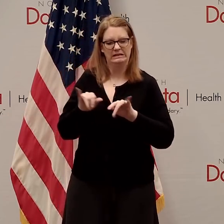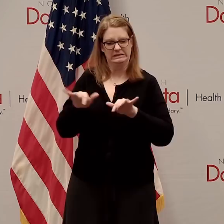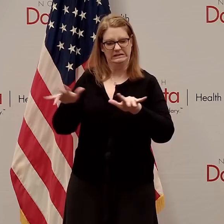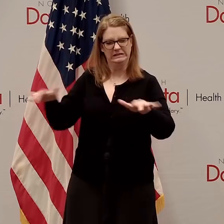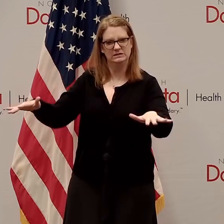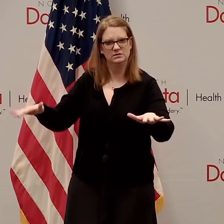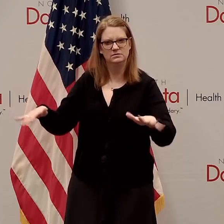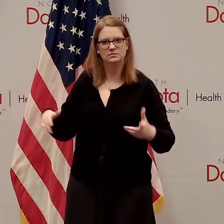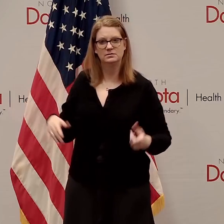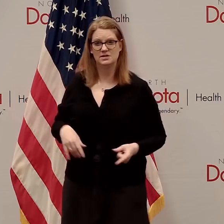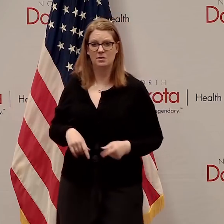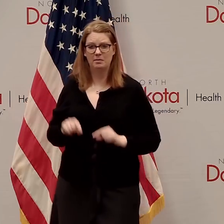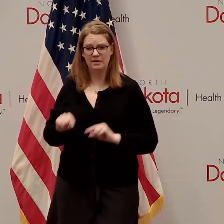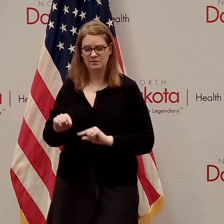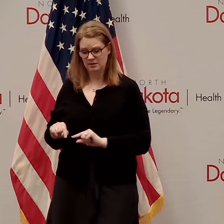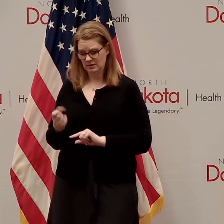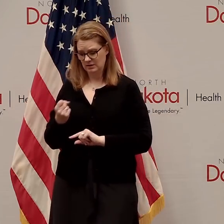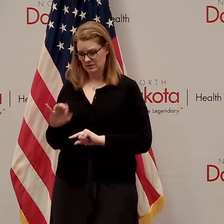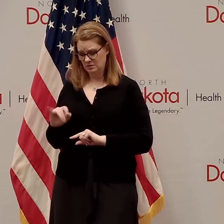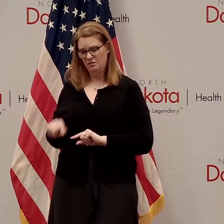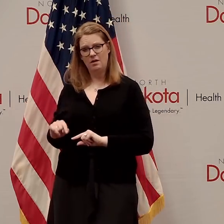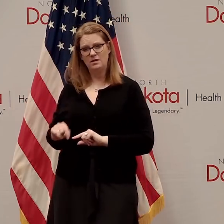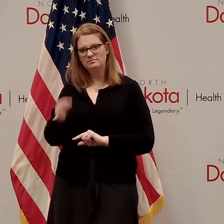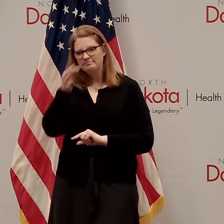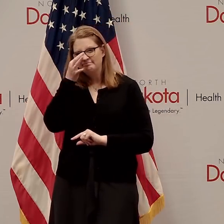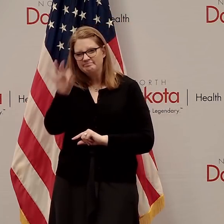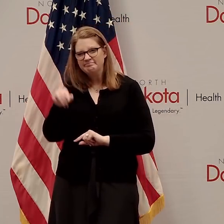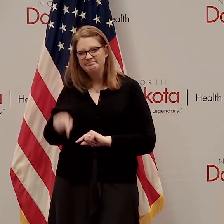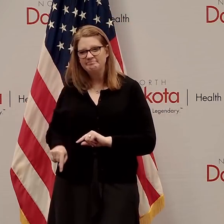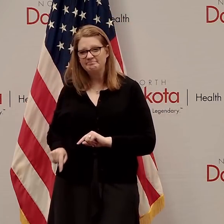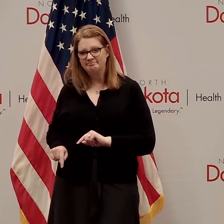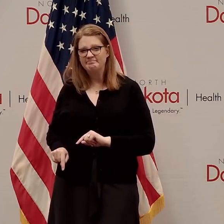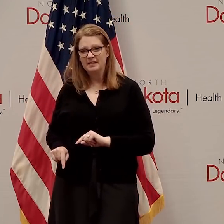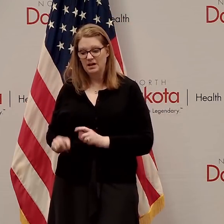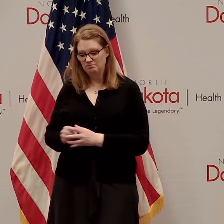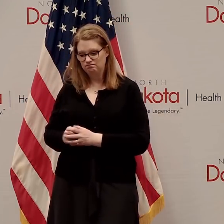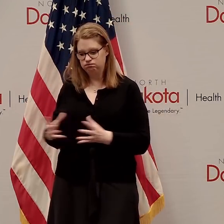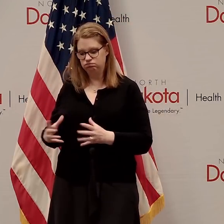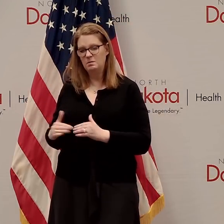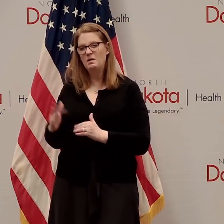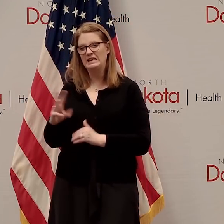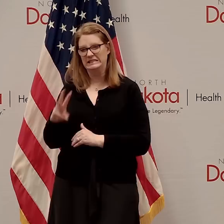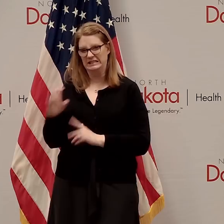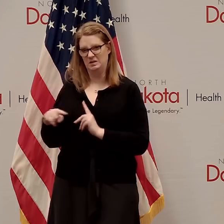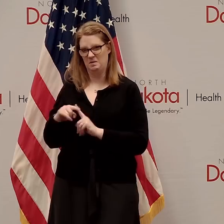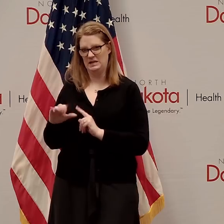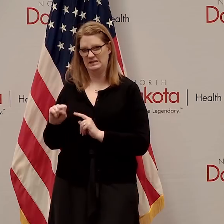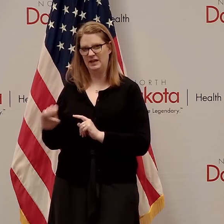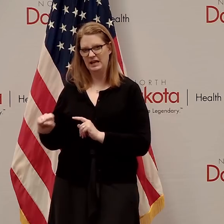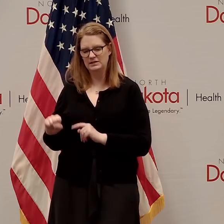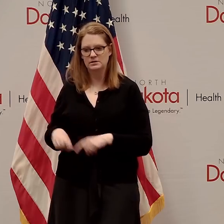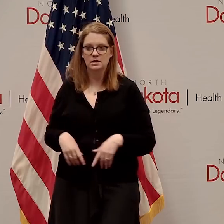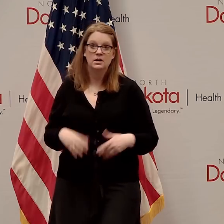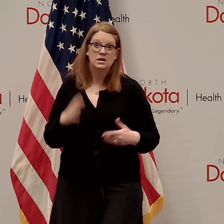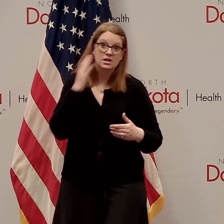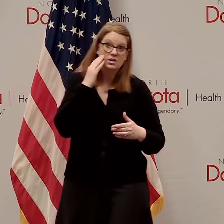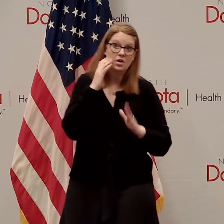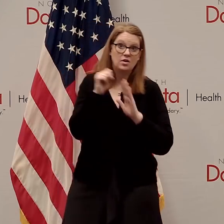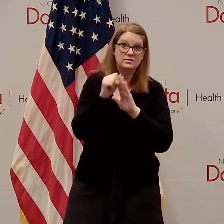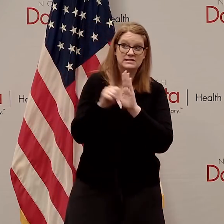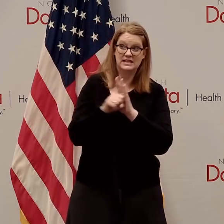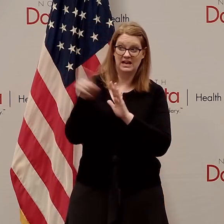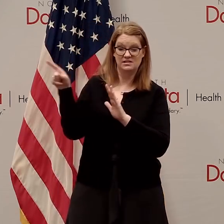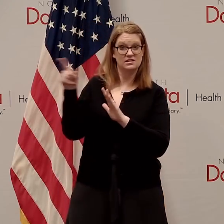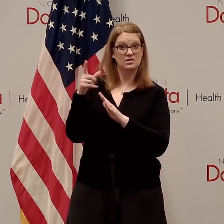one's close to home, so we wanted to highlight that. And I would say that again, even states that are on the downside of their curves, because